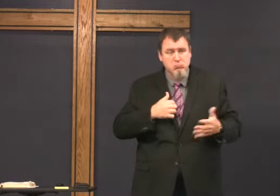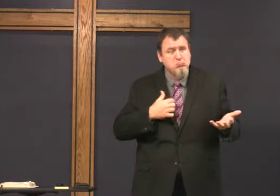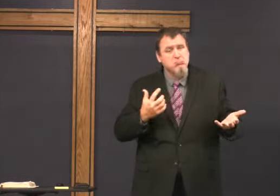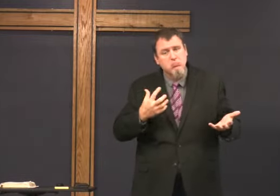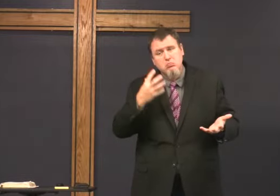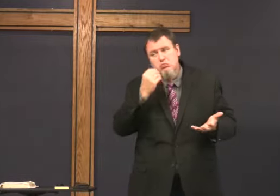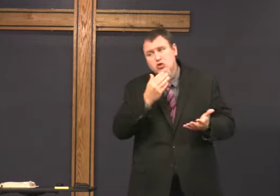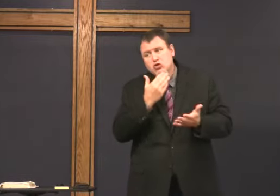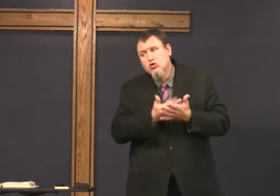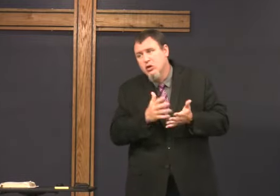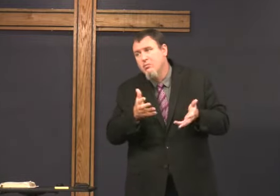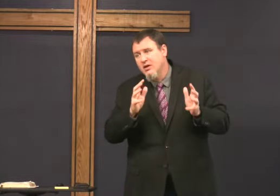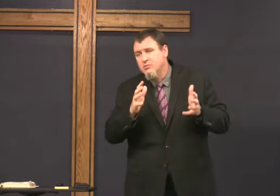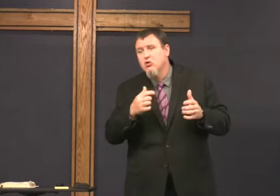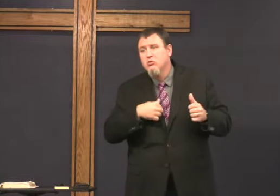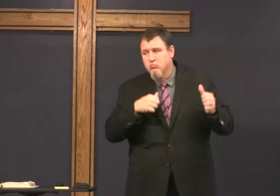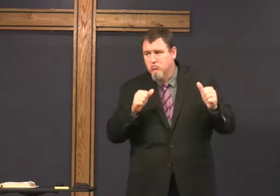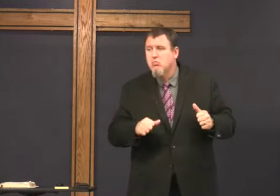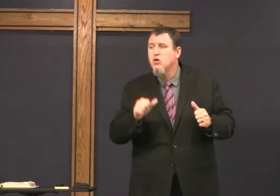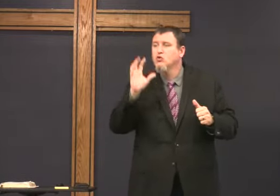And then I played basketball and I was pretty good at basketball.